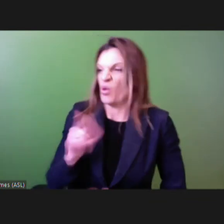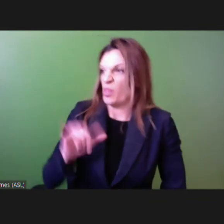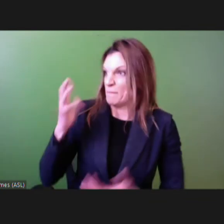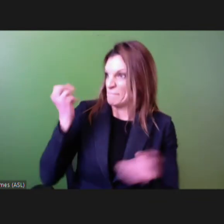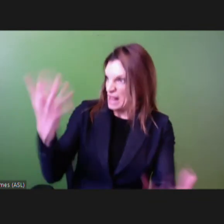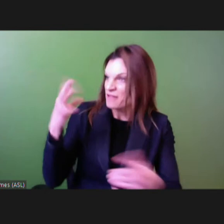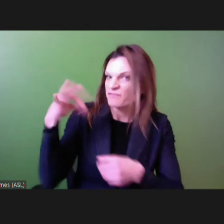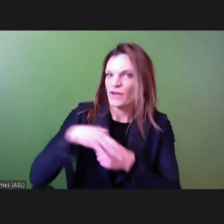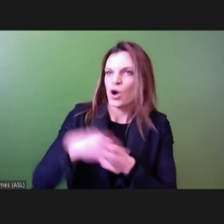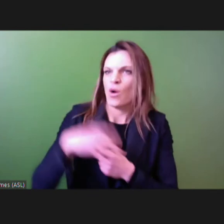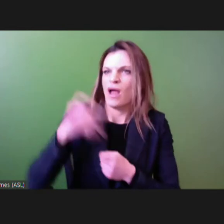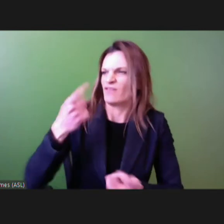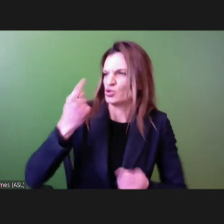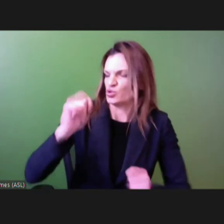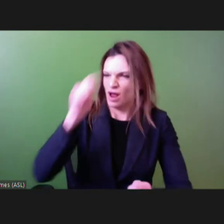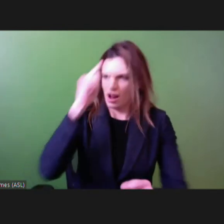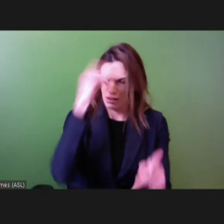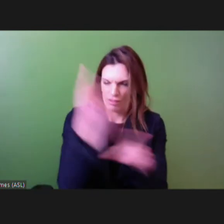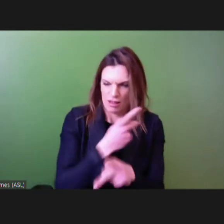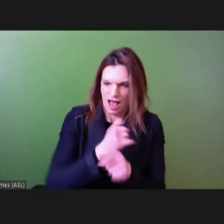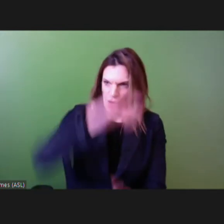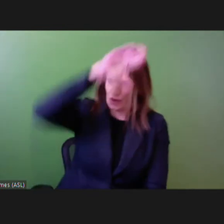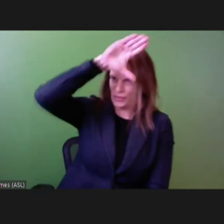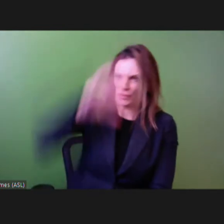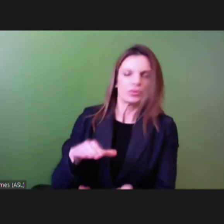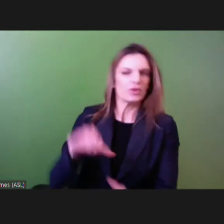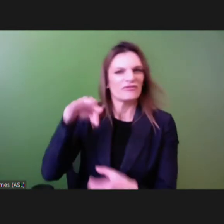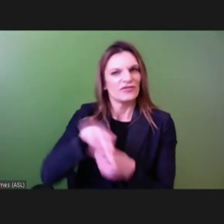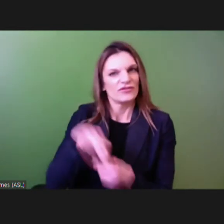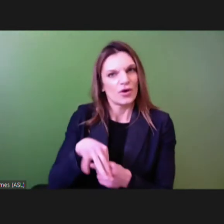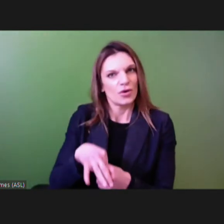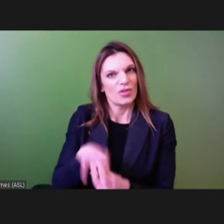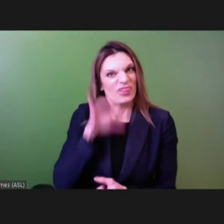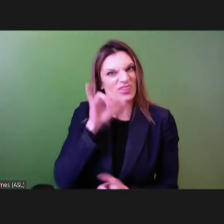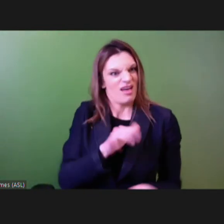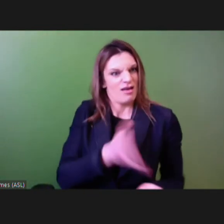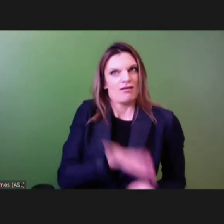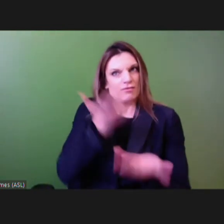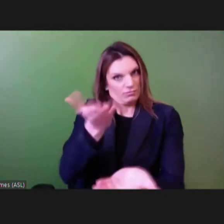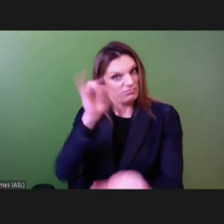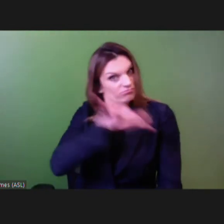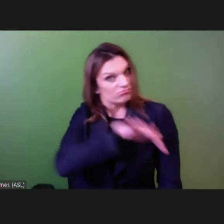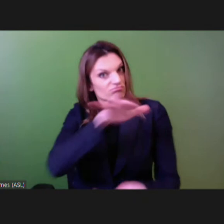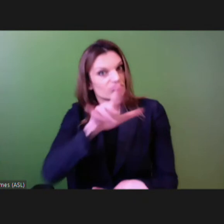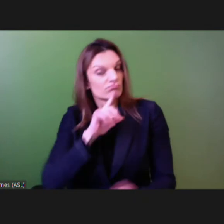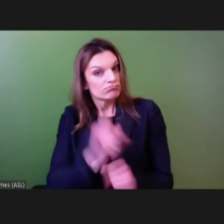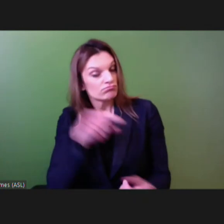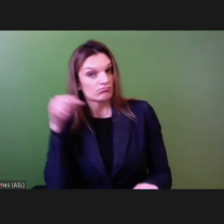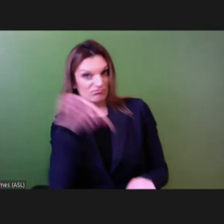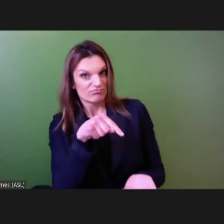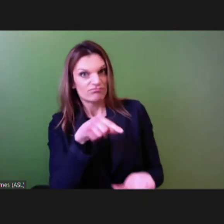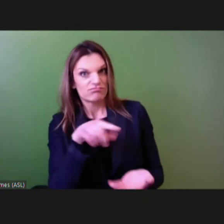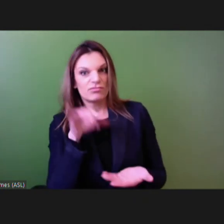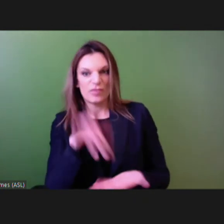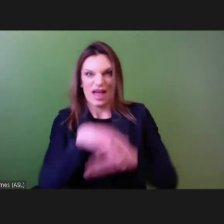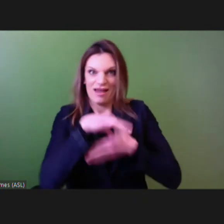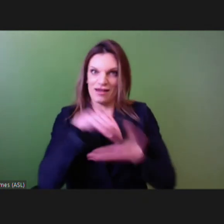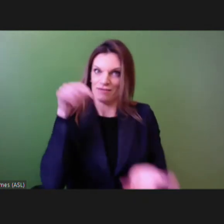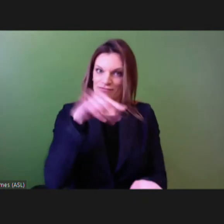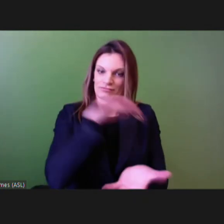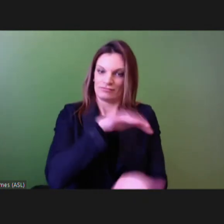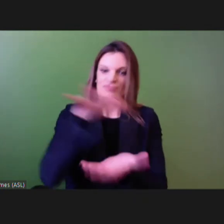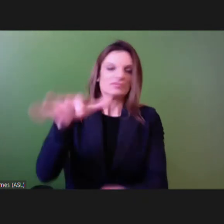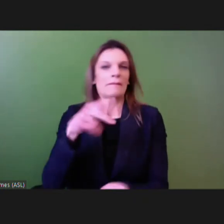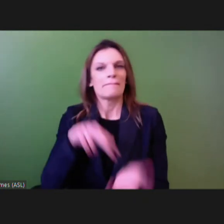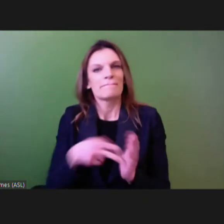this series of bills is designed to do that. And so when you hear the details that the Secretary of State can no